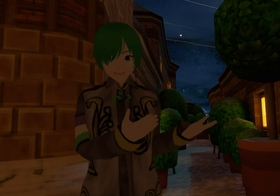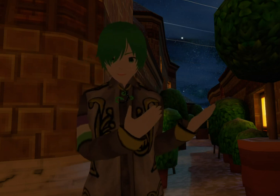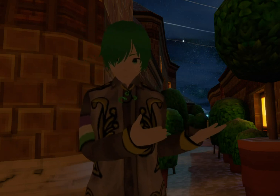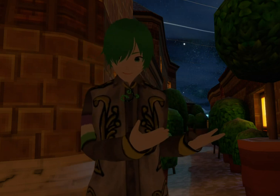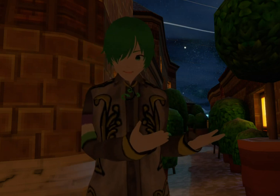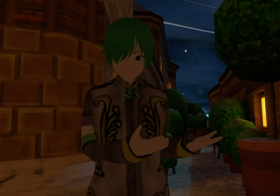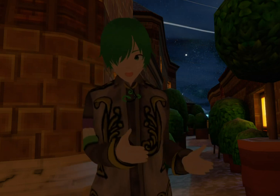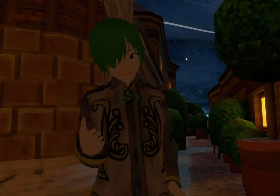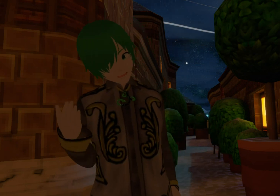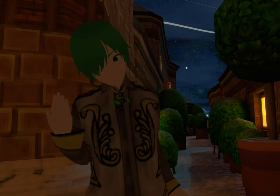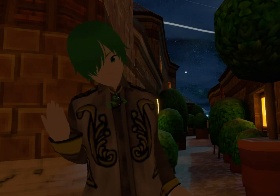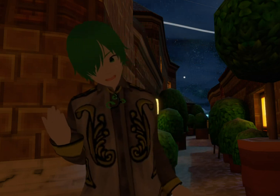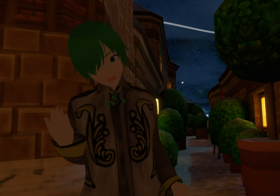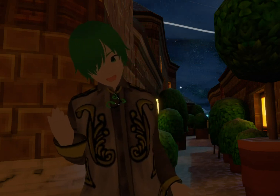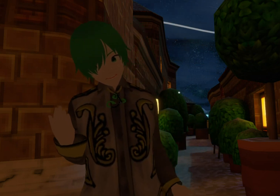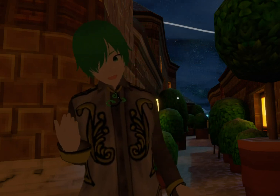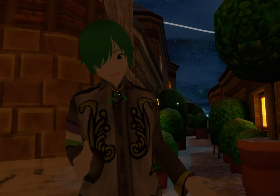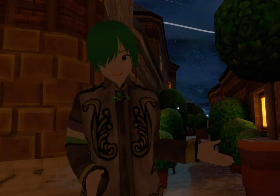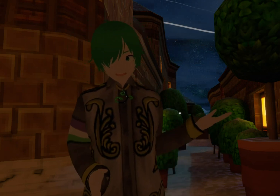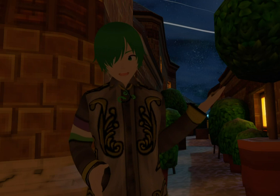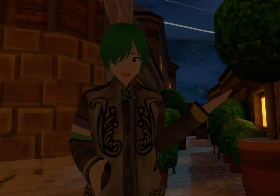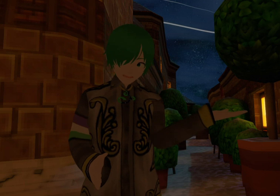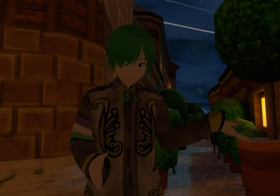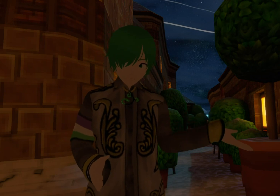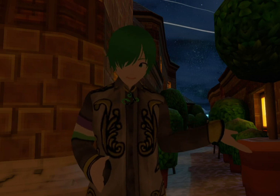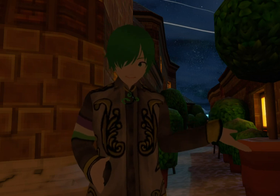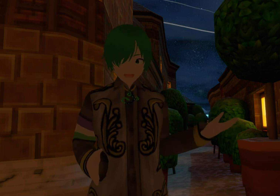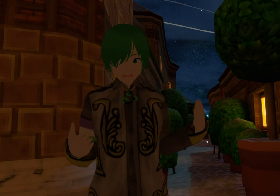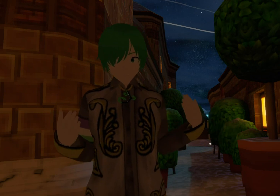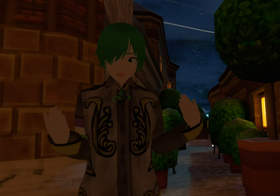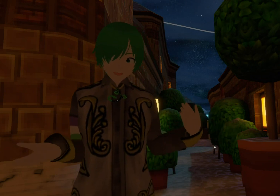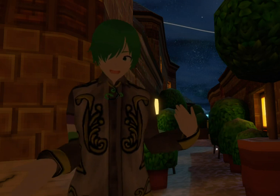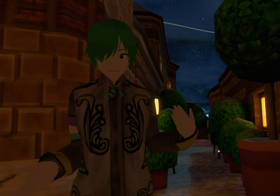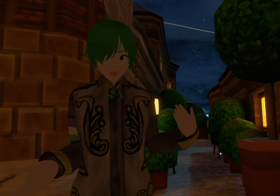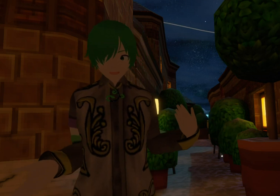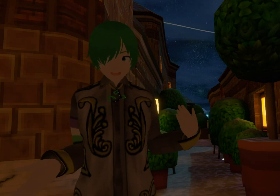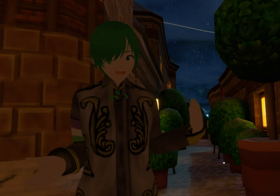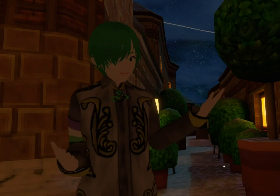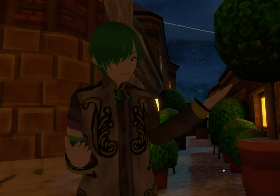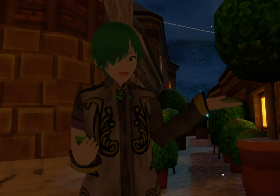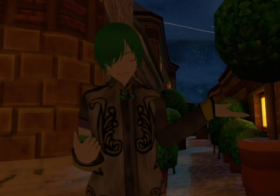they enjoyed that. How do I know that they enjoyed that? They laughed, or I made a really bad pun and they